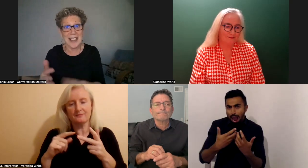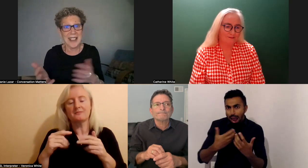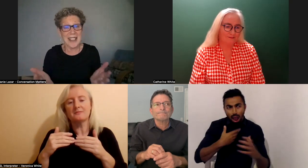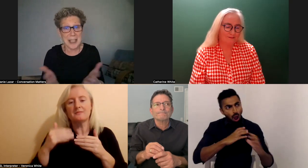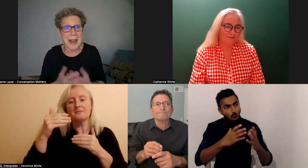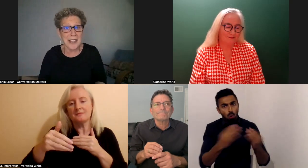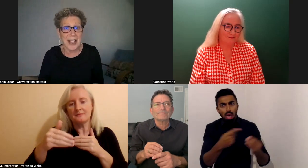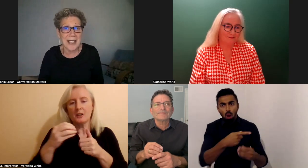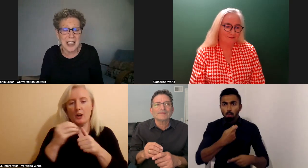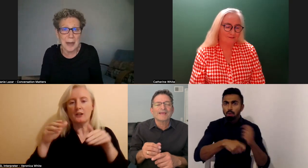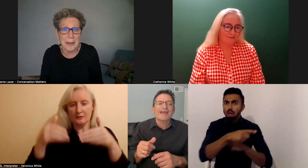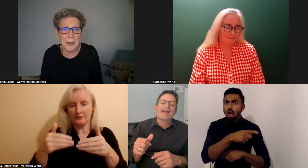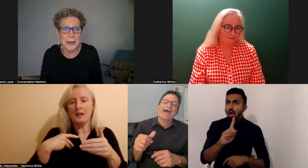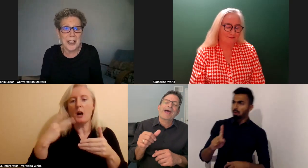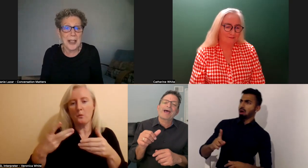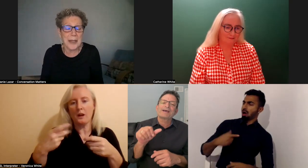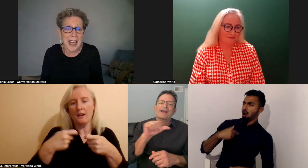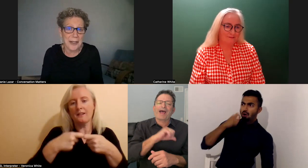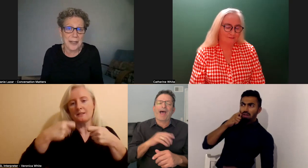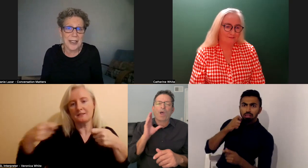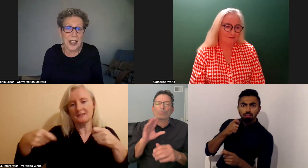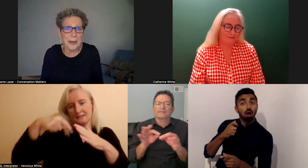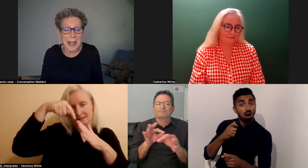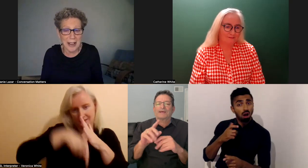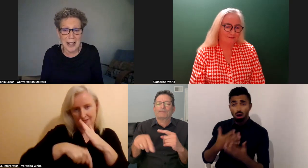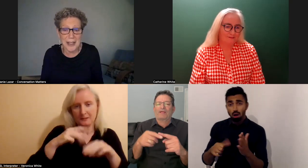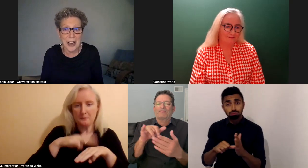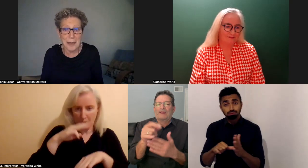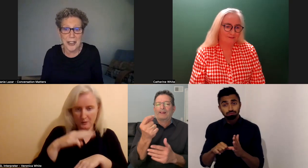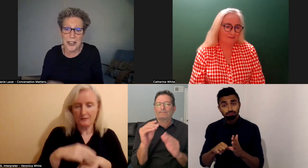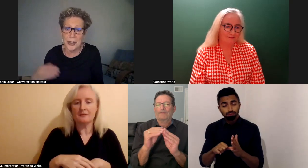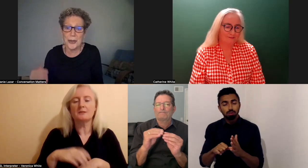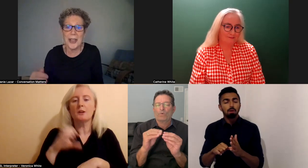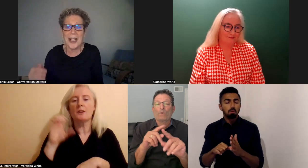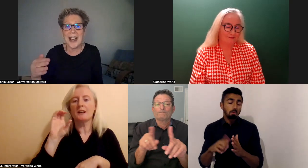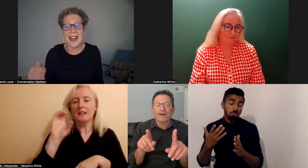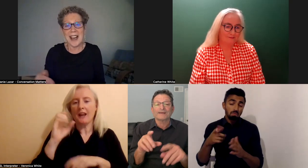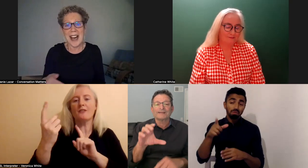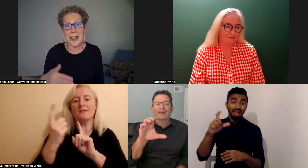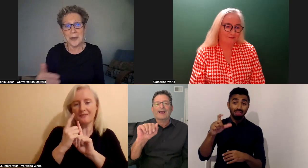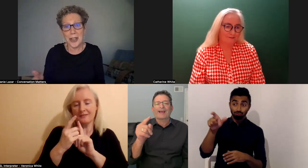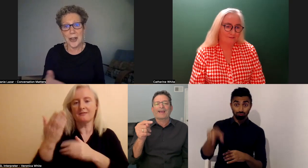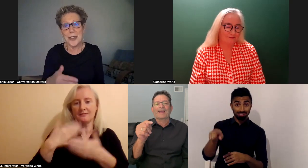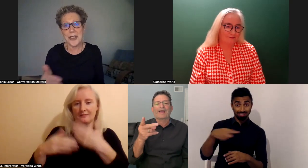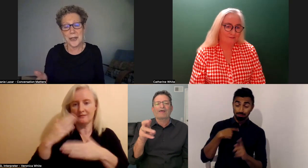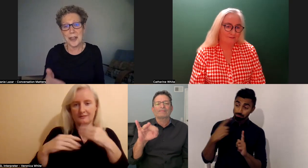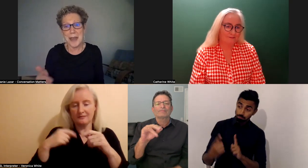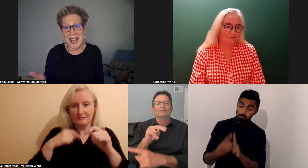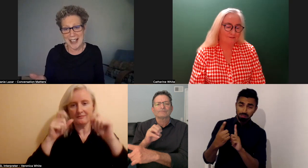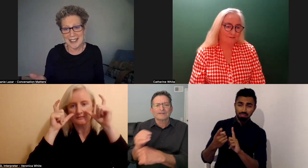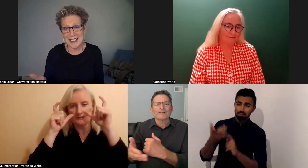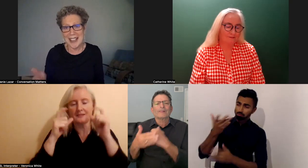and expand on that a little bit more. But Catherine opened my eyes very much to how the Coda